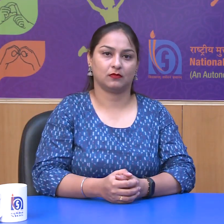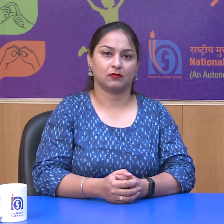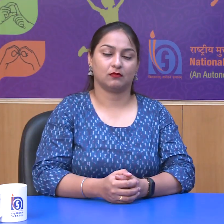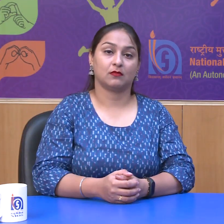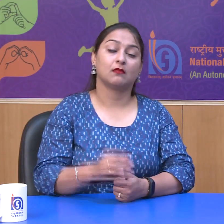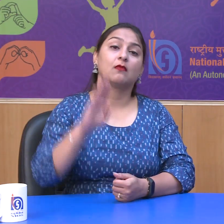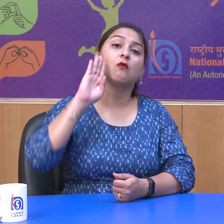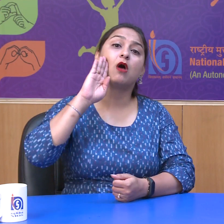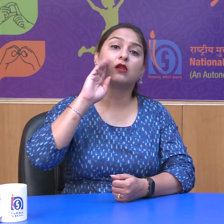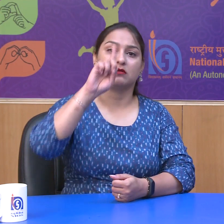in the 19th century.